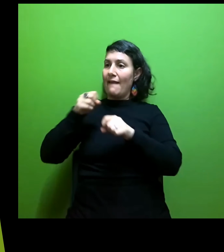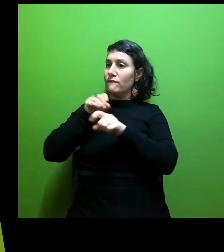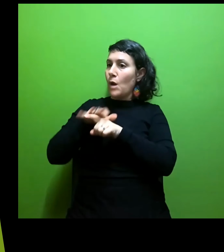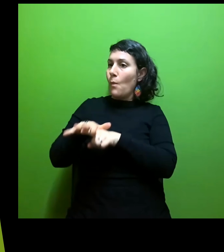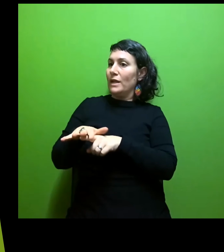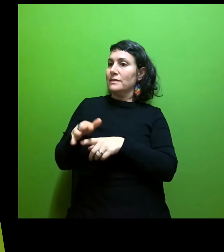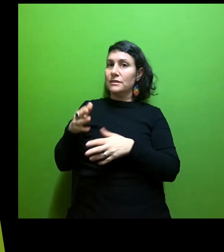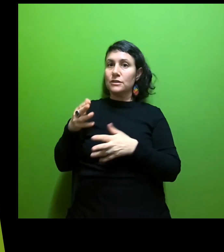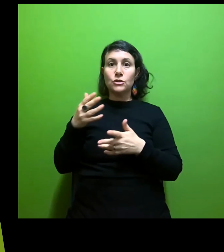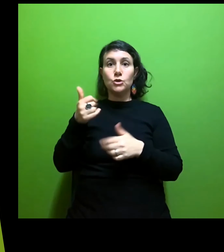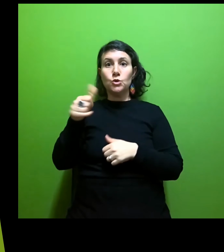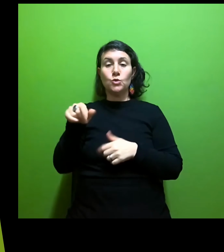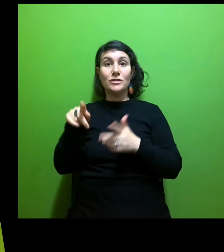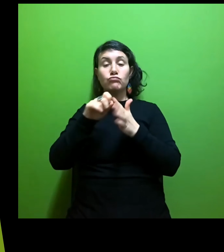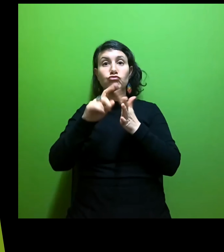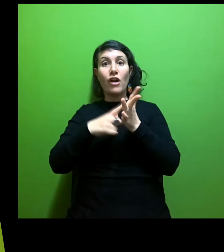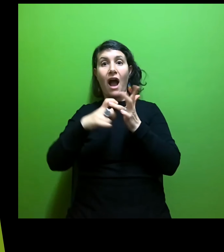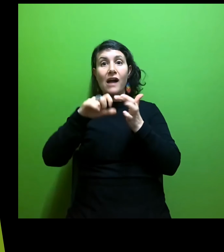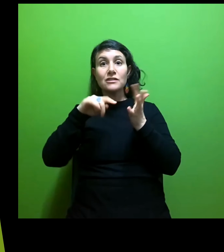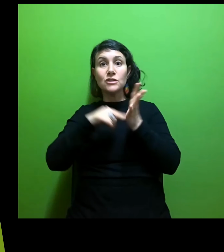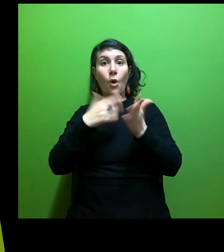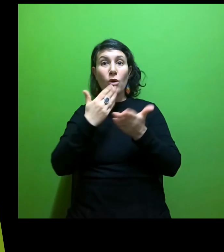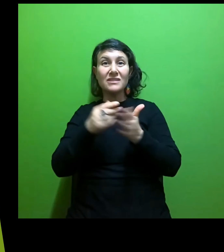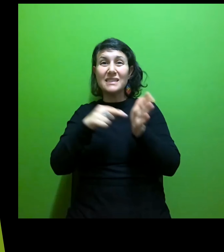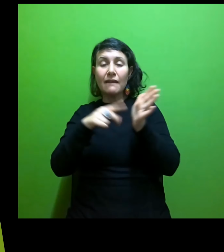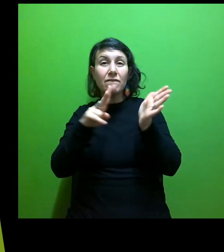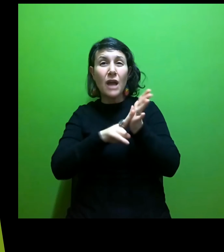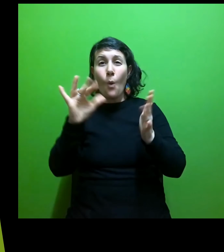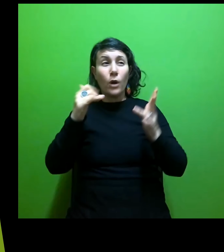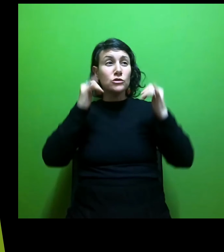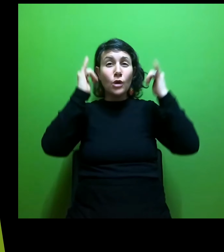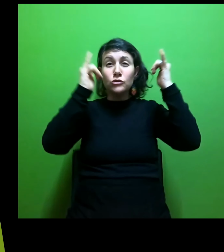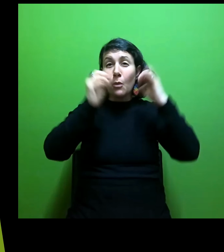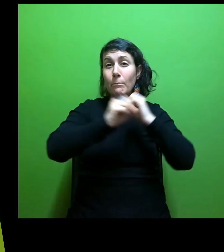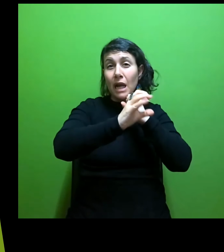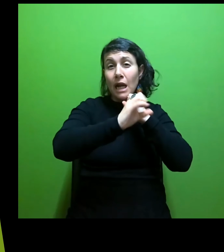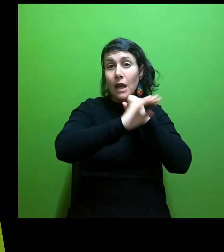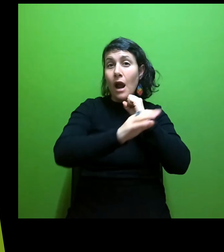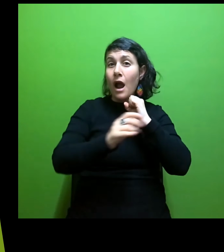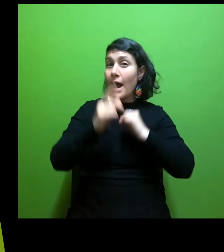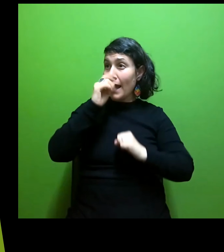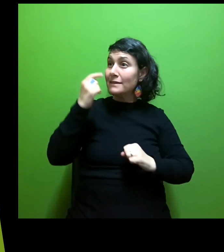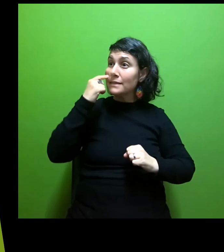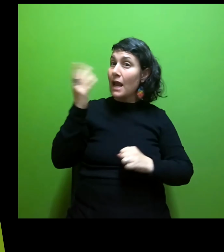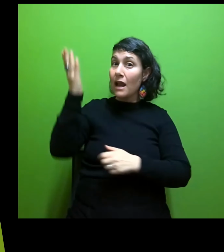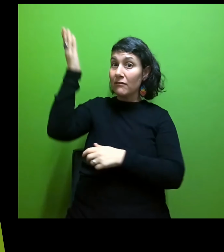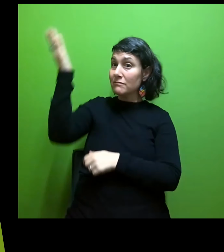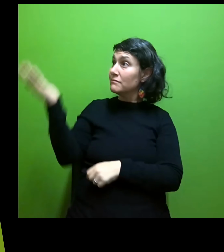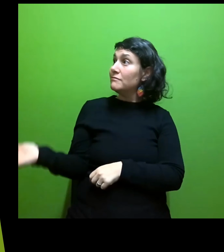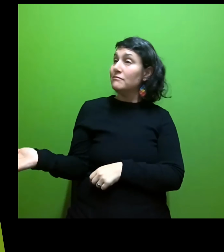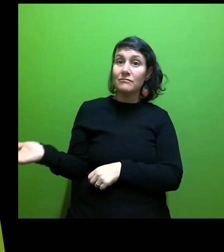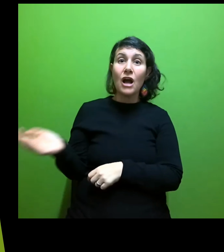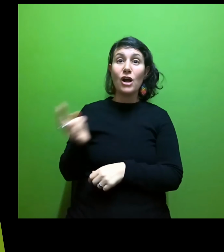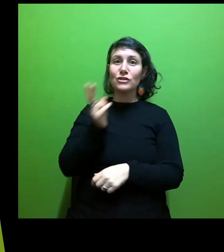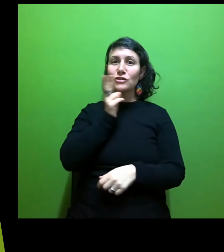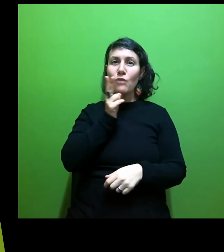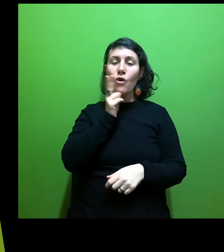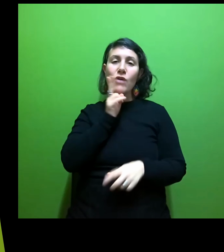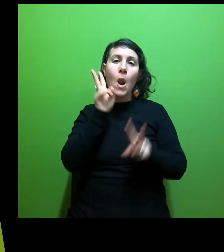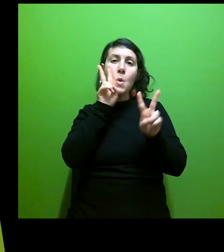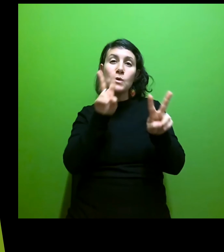social media or even on TV. And you can see here smoking is regularly portrayed as something